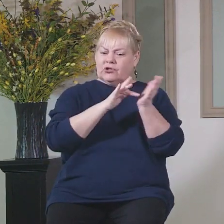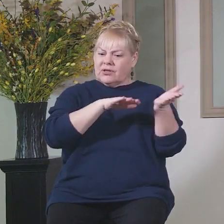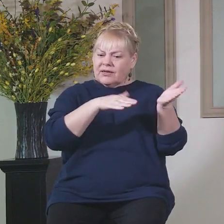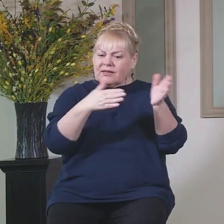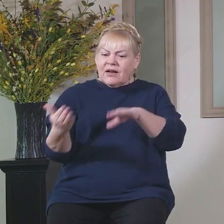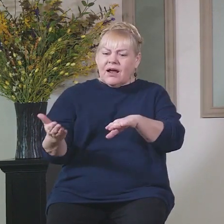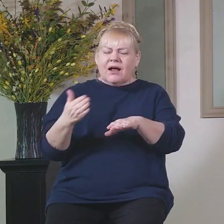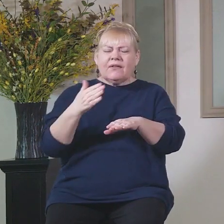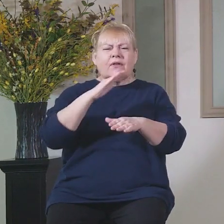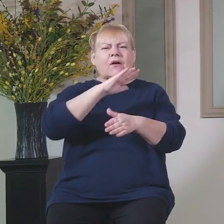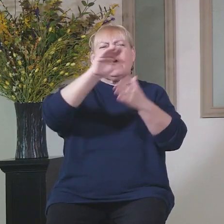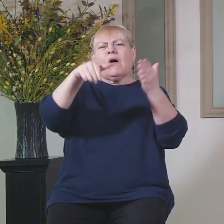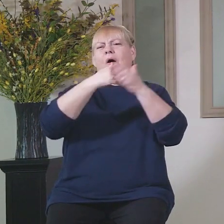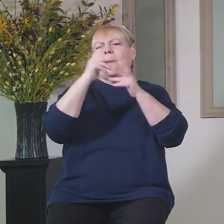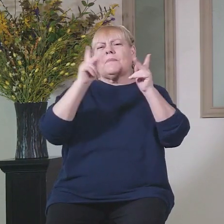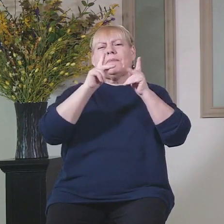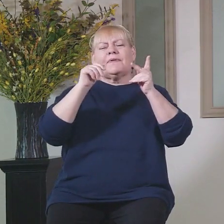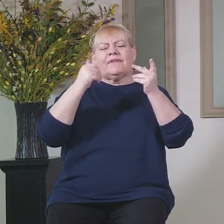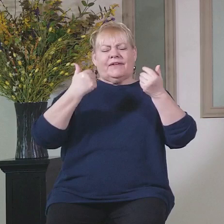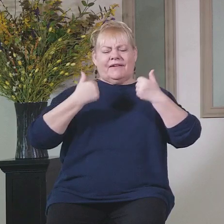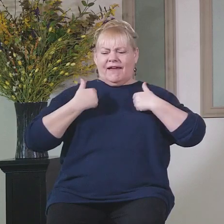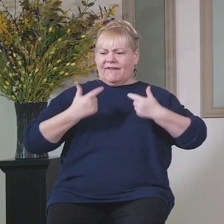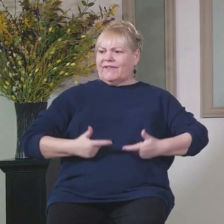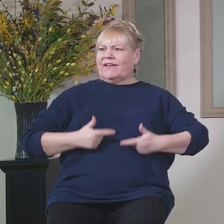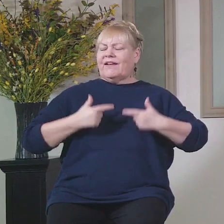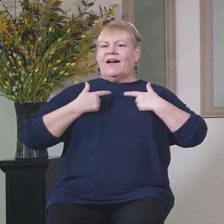everybody could have life.